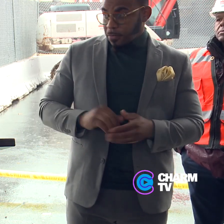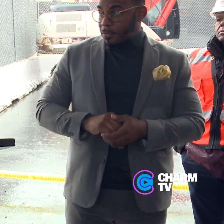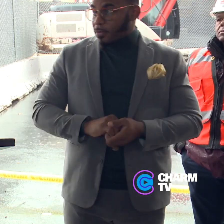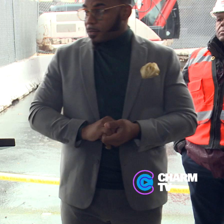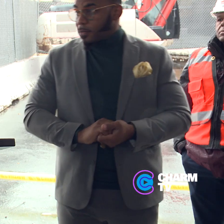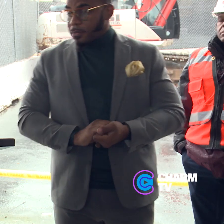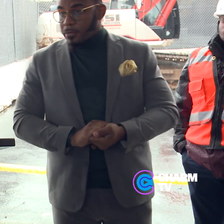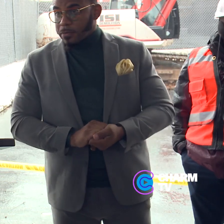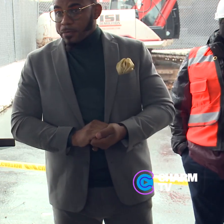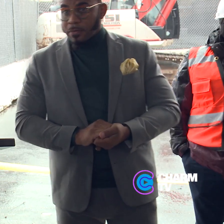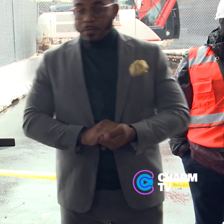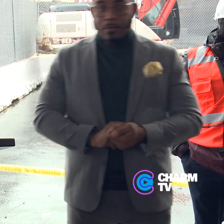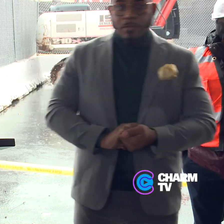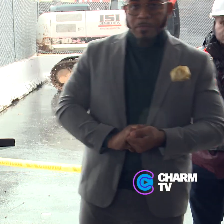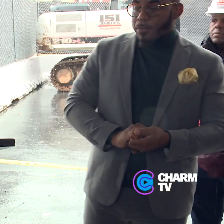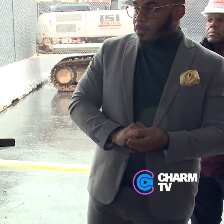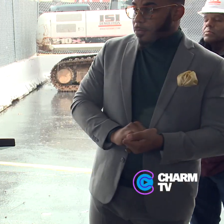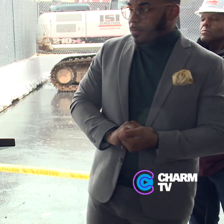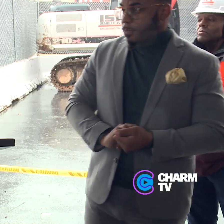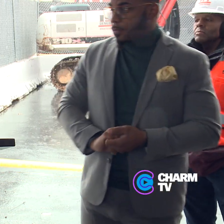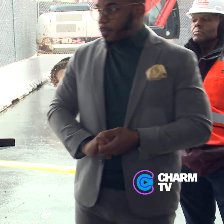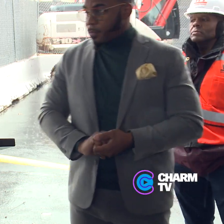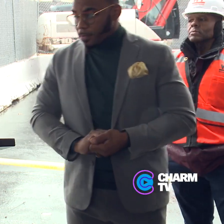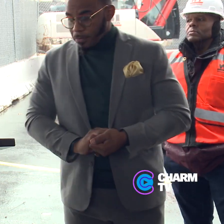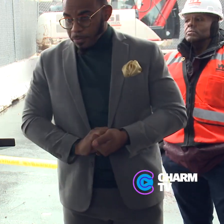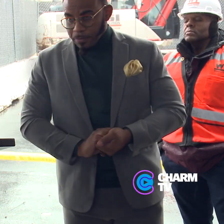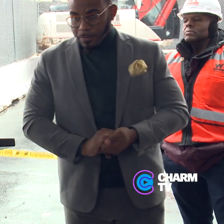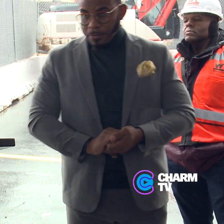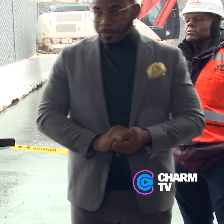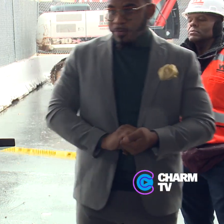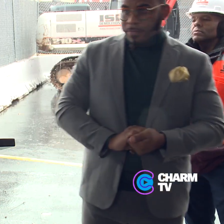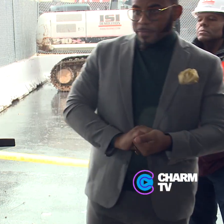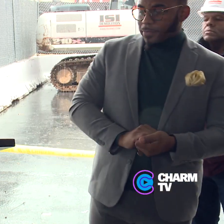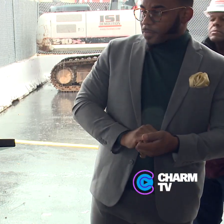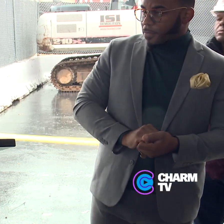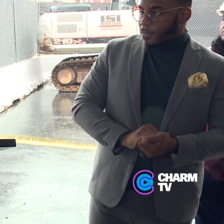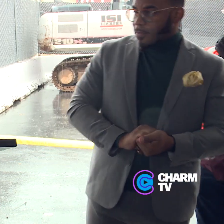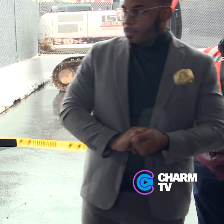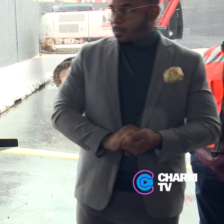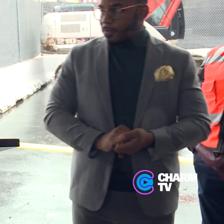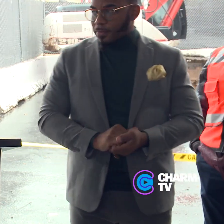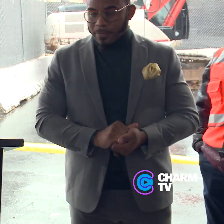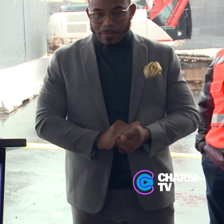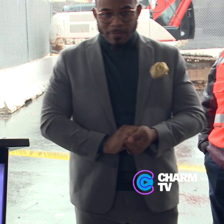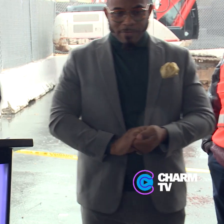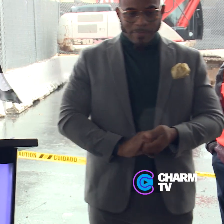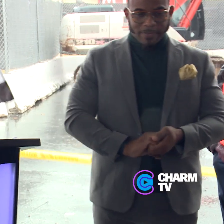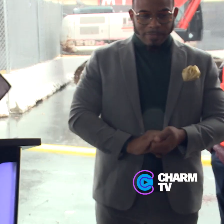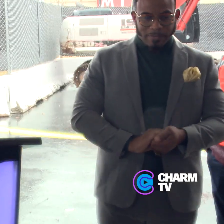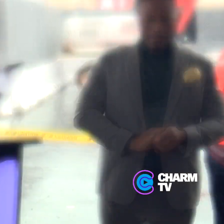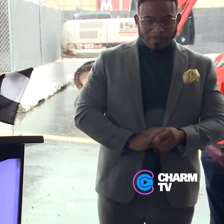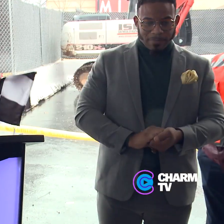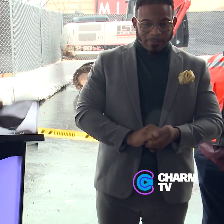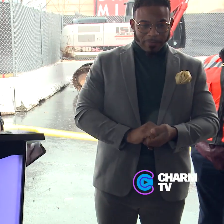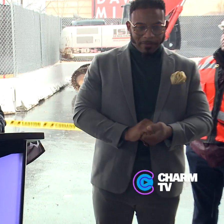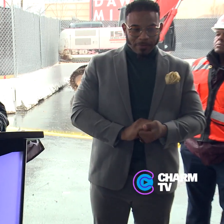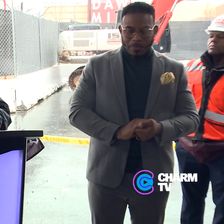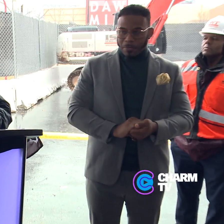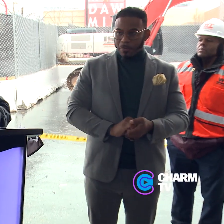leaders just to step back a little bit, yep, there we go. Here, we'll hang on to this.